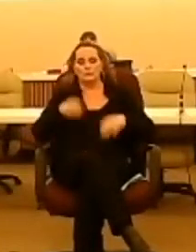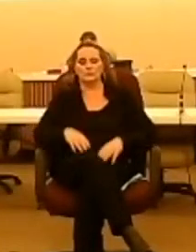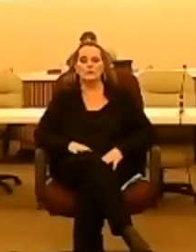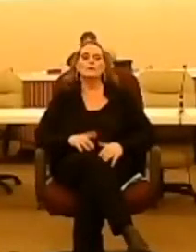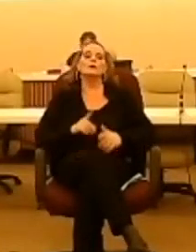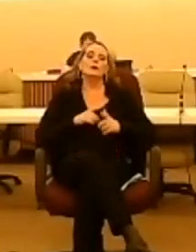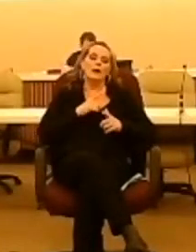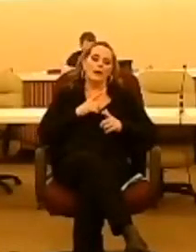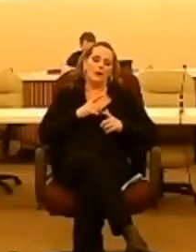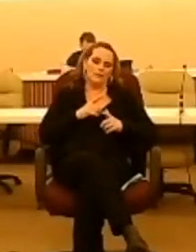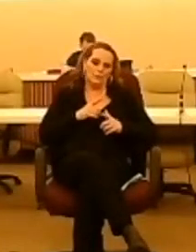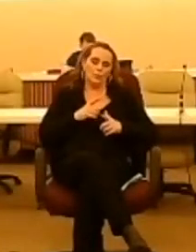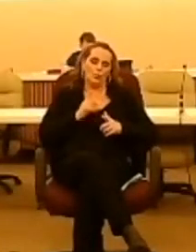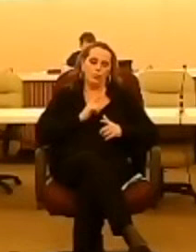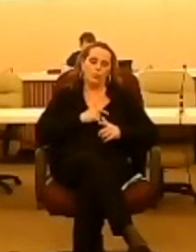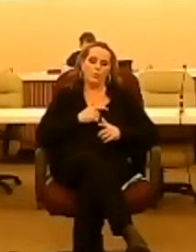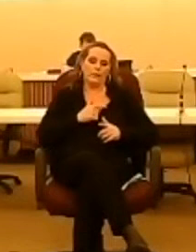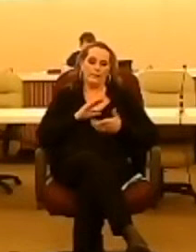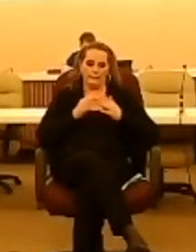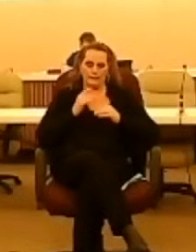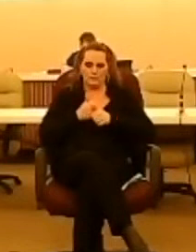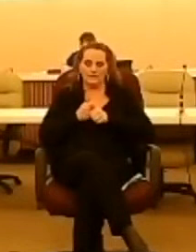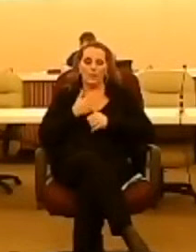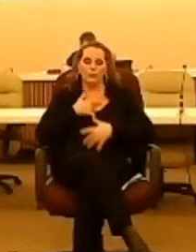estimate of what those costs would be.